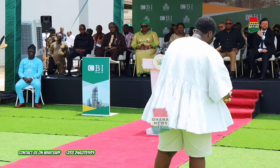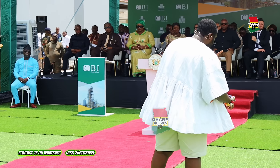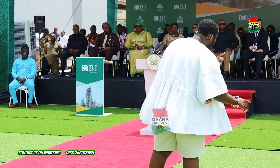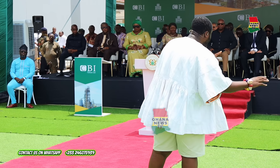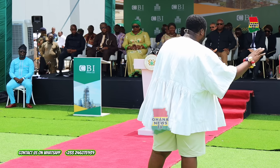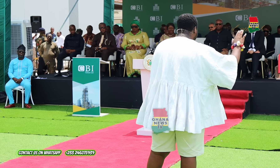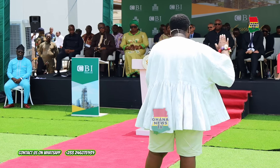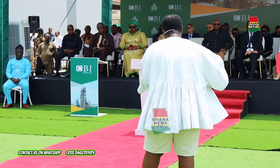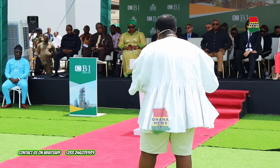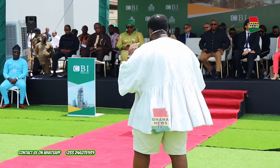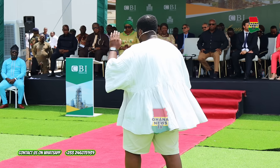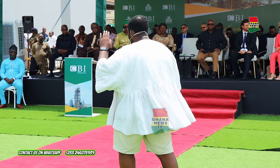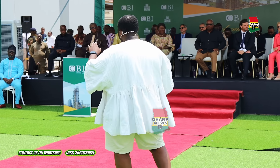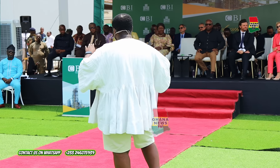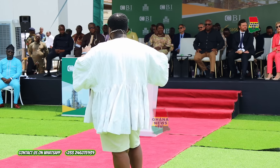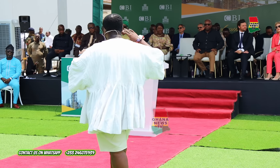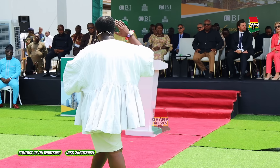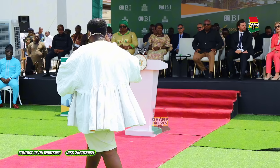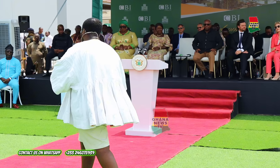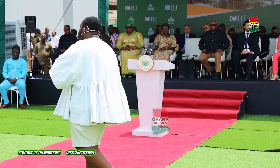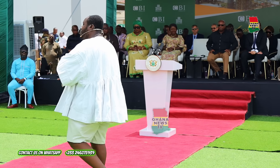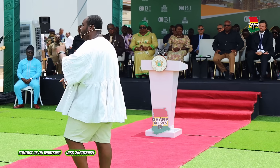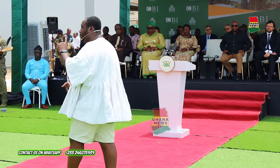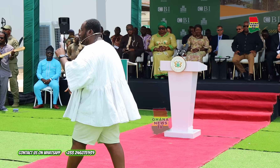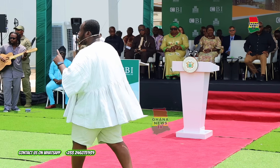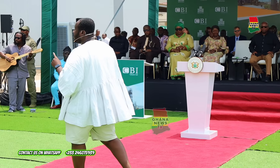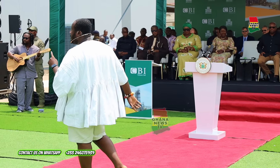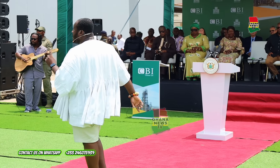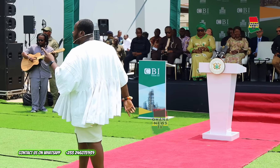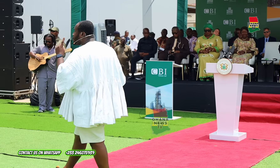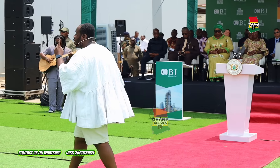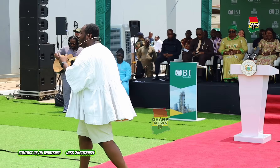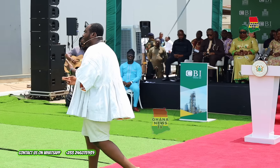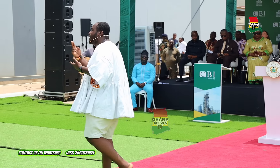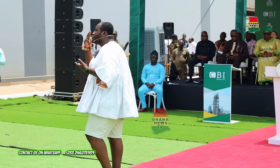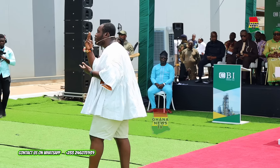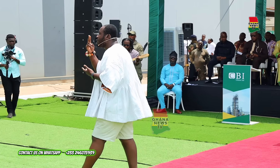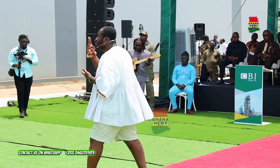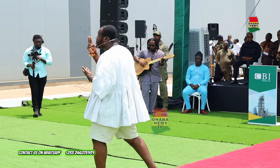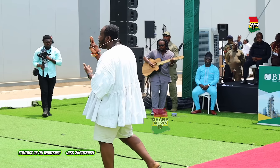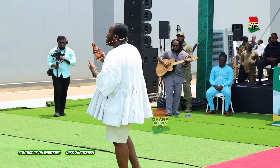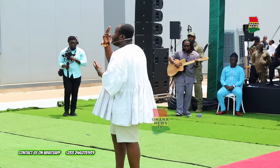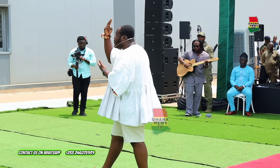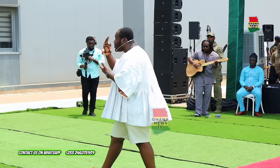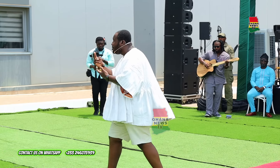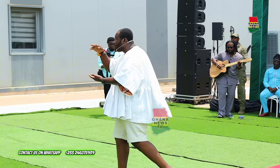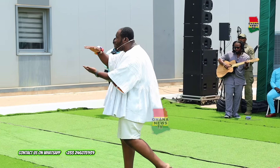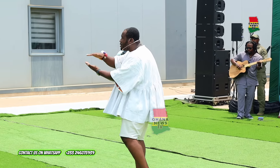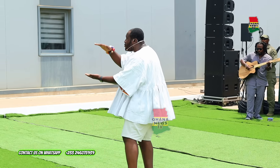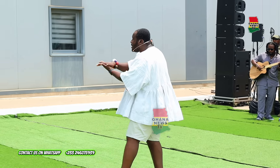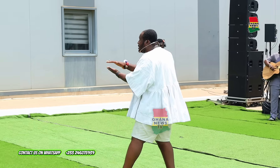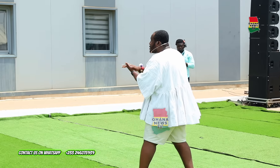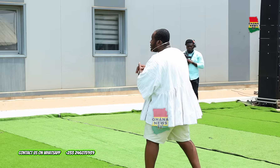can build Ghana brick by brick, block by block, ensuring that our dreams and visions meet